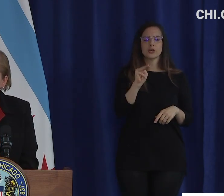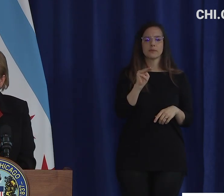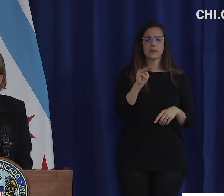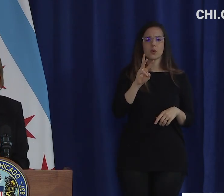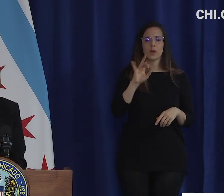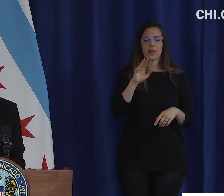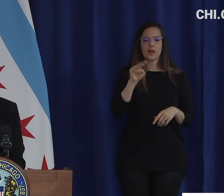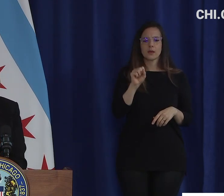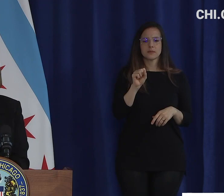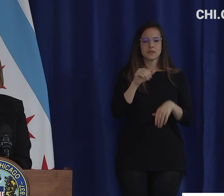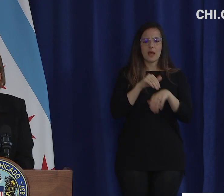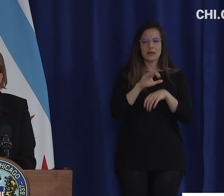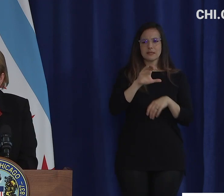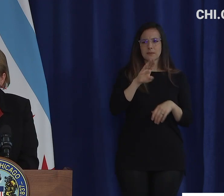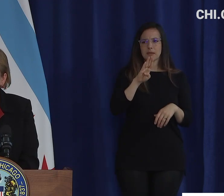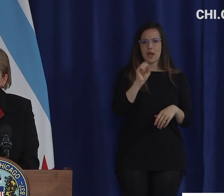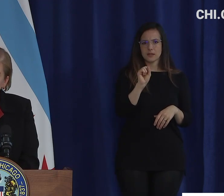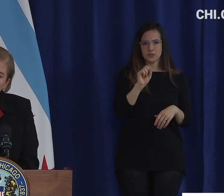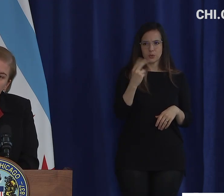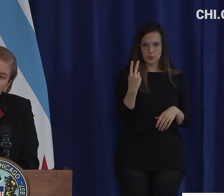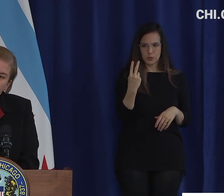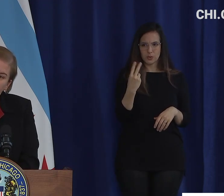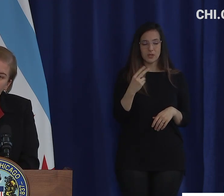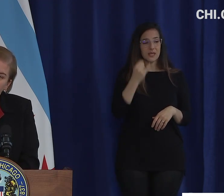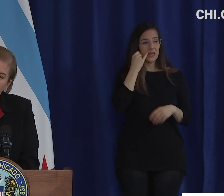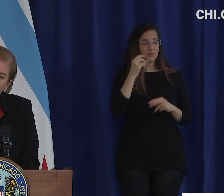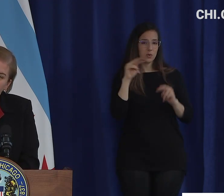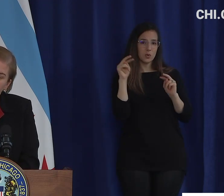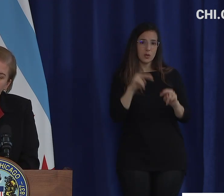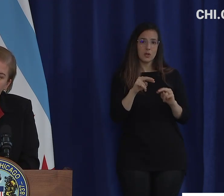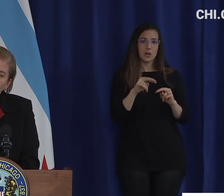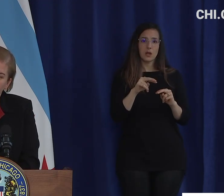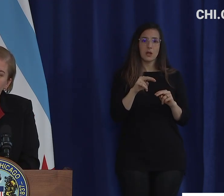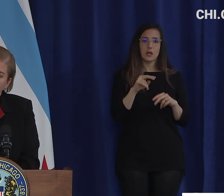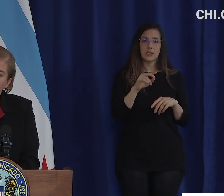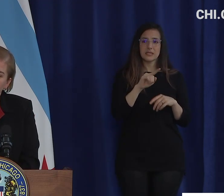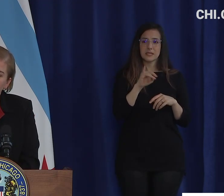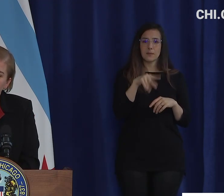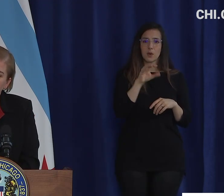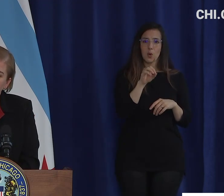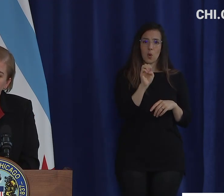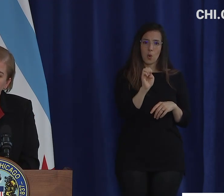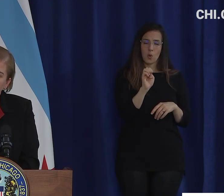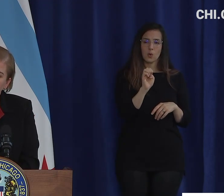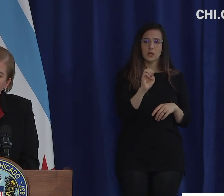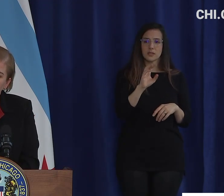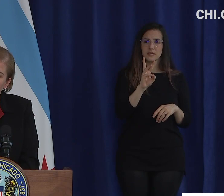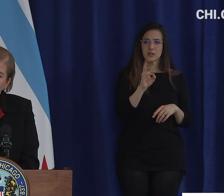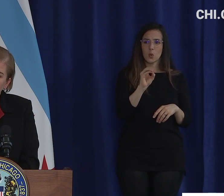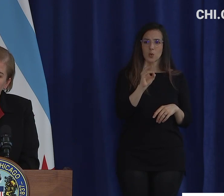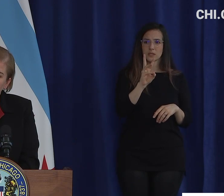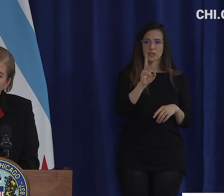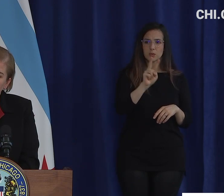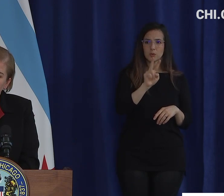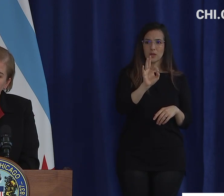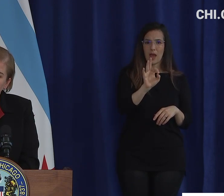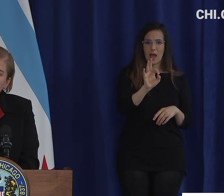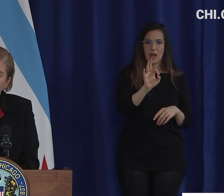2, if you look on the southwest side at zip code 60629, the positivity rate there is